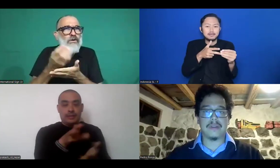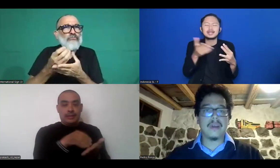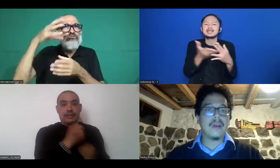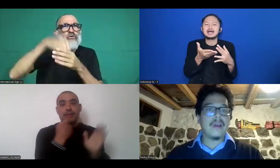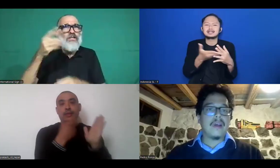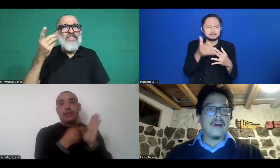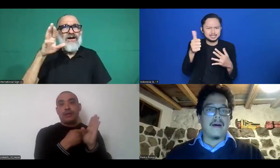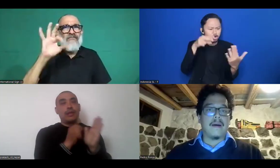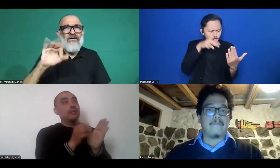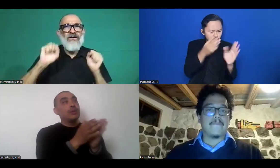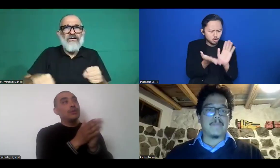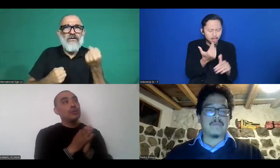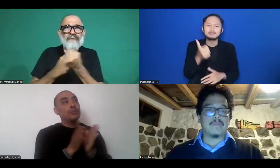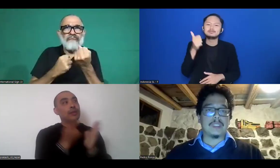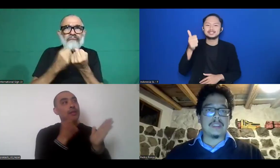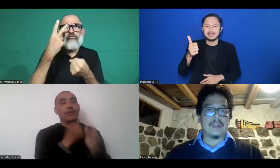request.